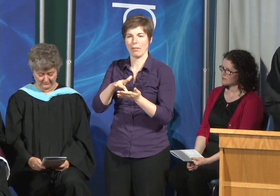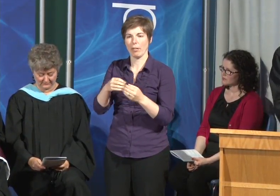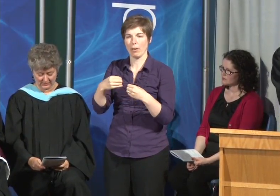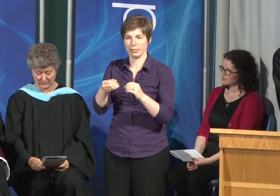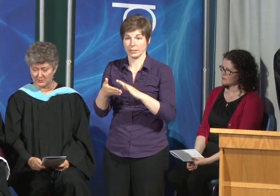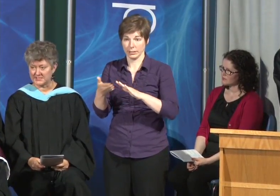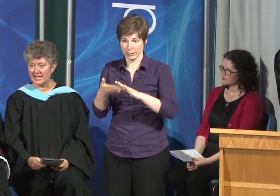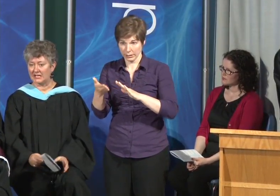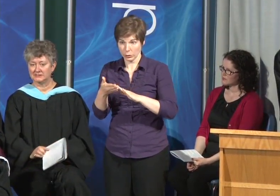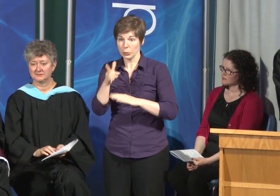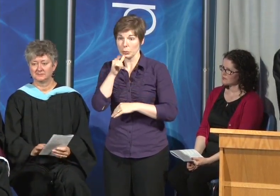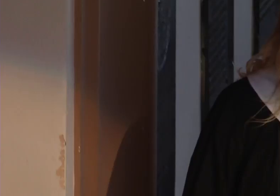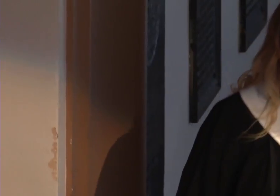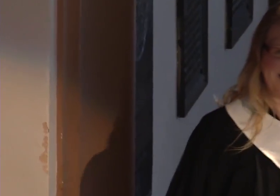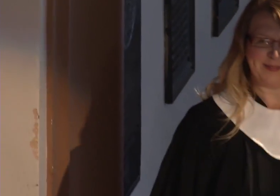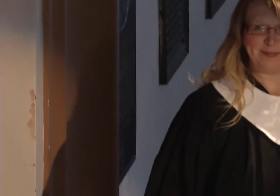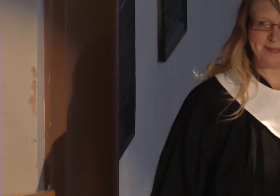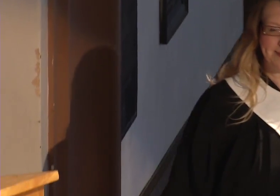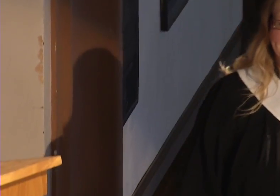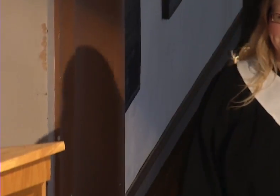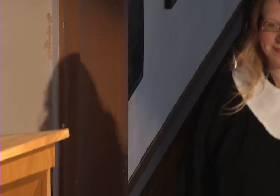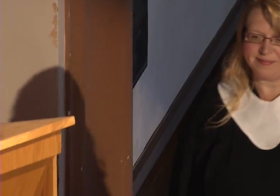Schaffner.